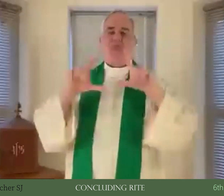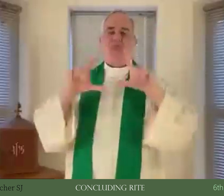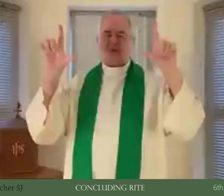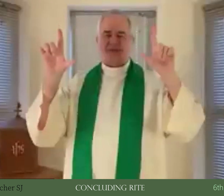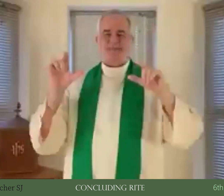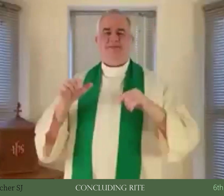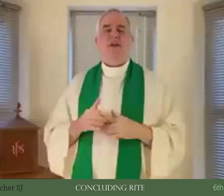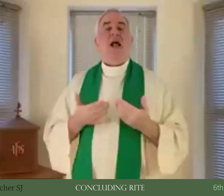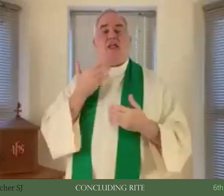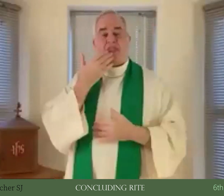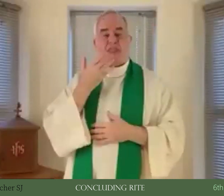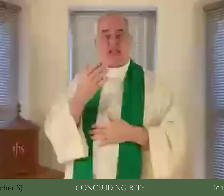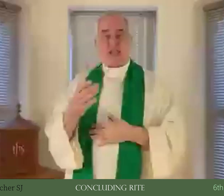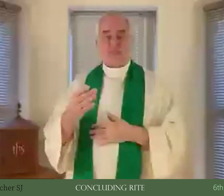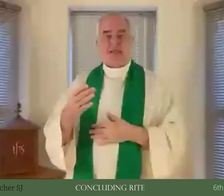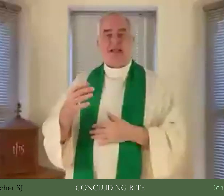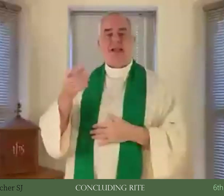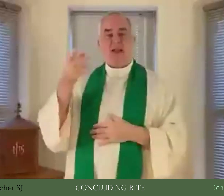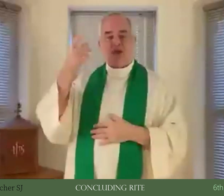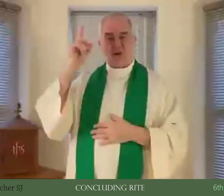Lord. Thank you to God.